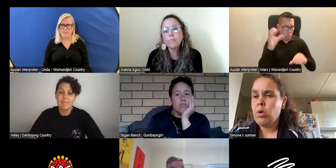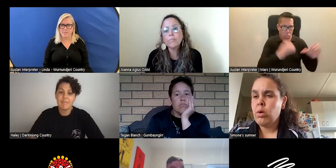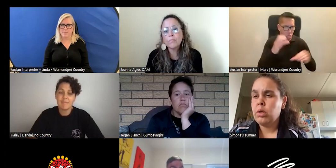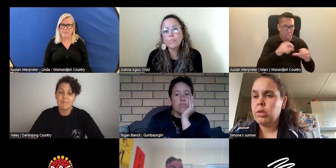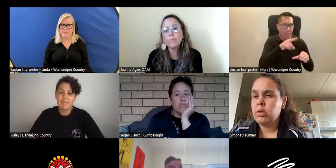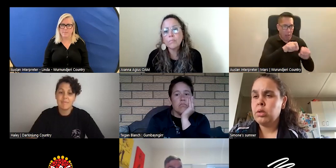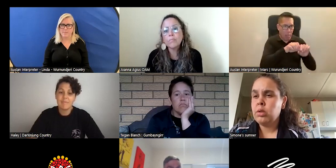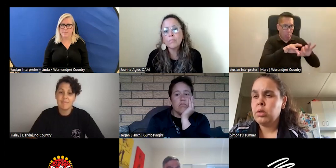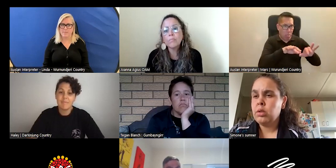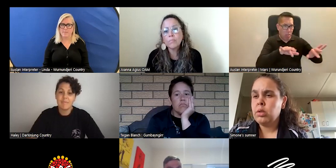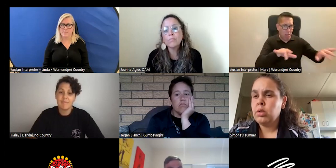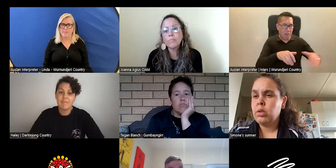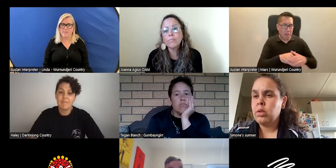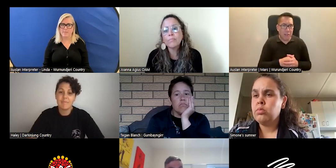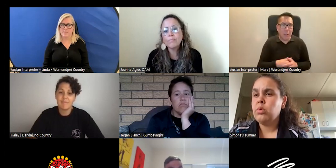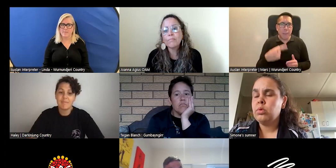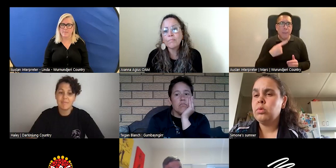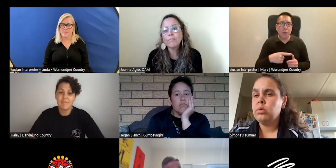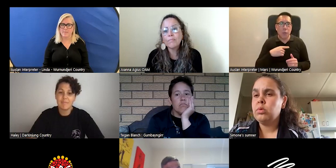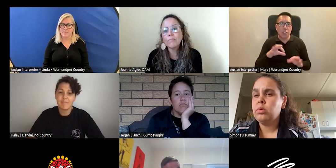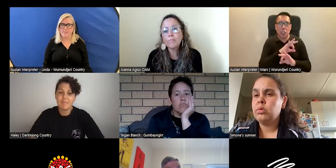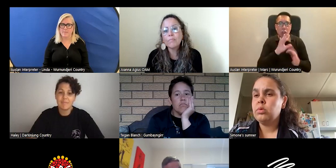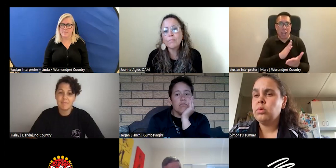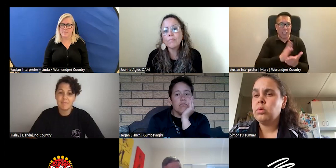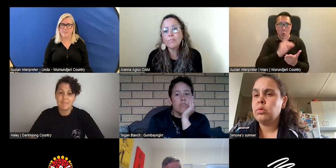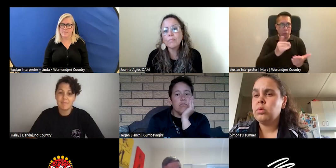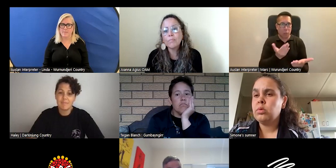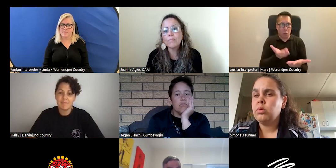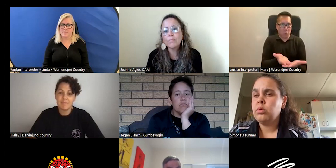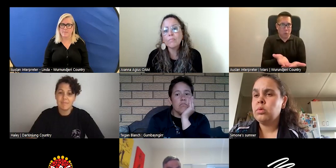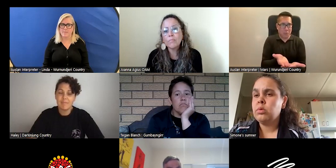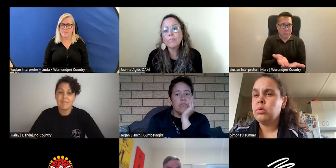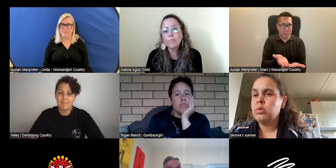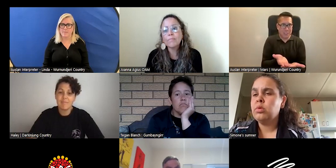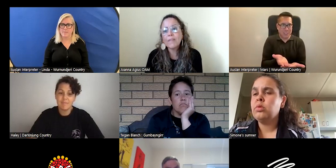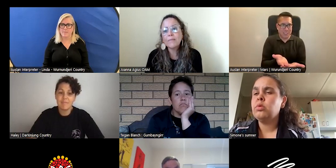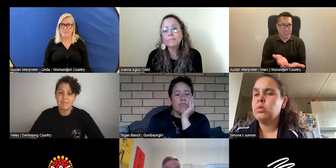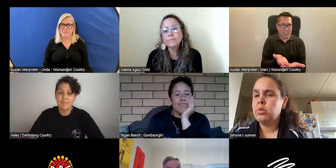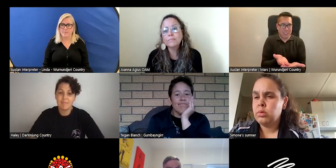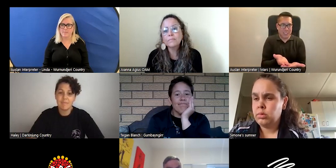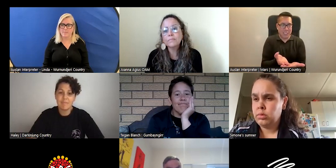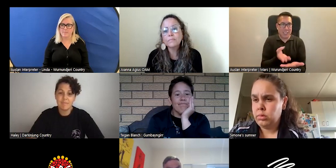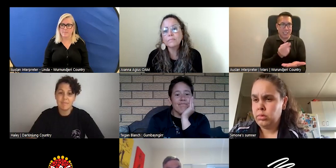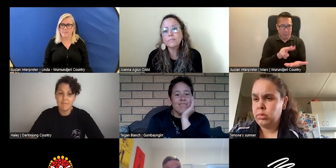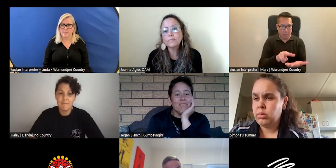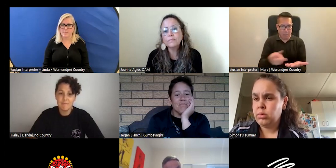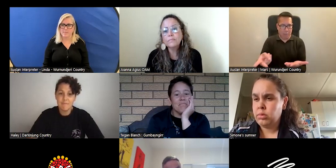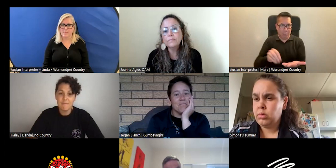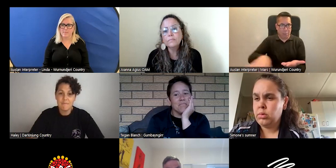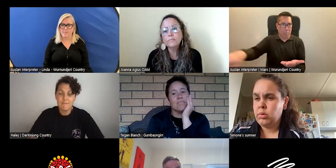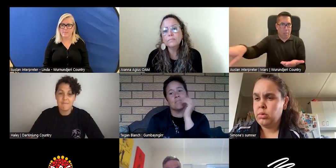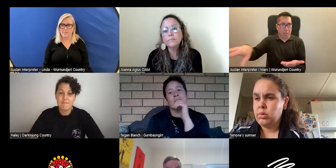out, because it's not what's actually being proposed. And some of that what's being proposed goes